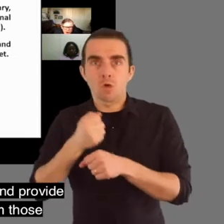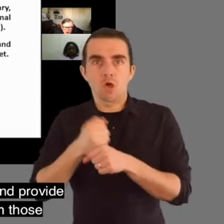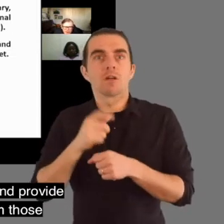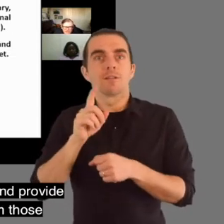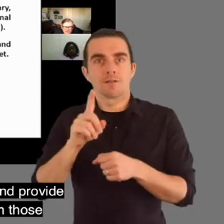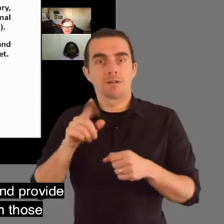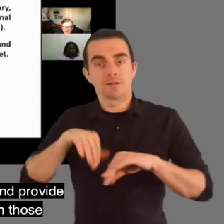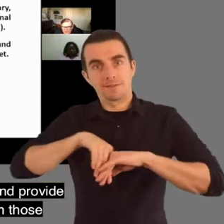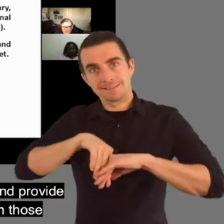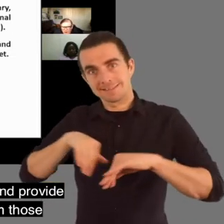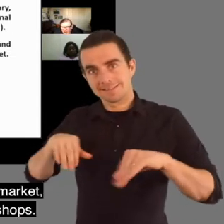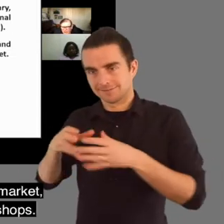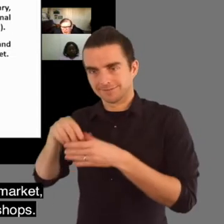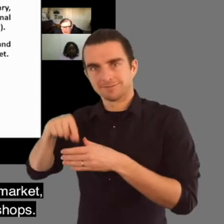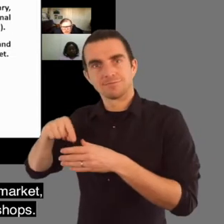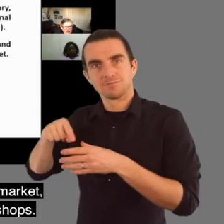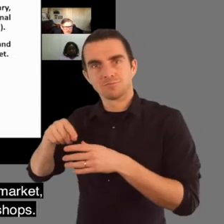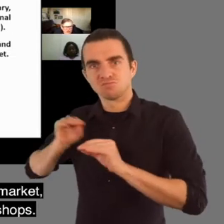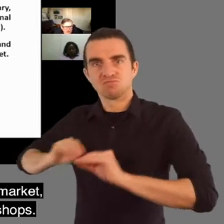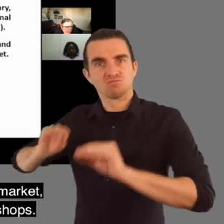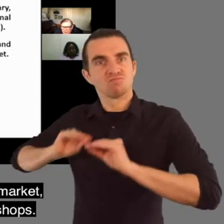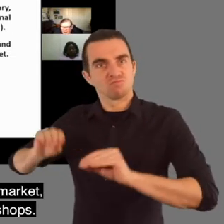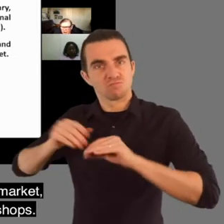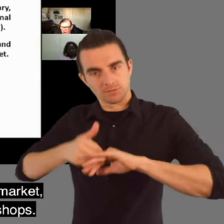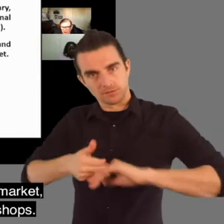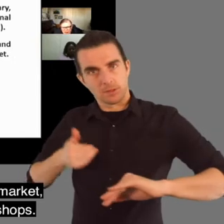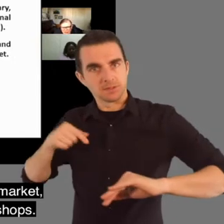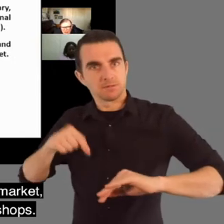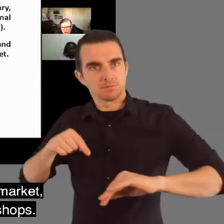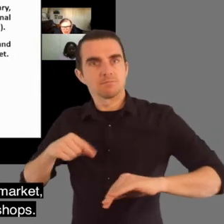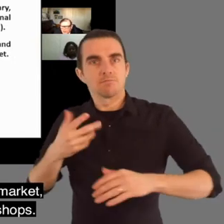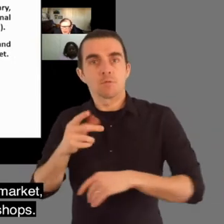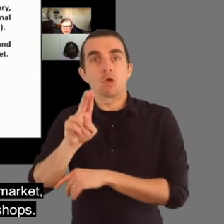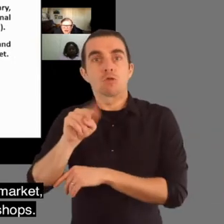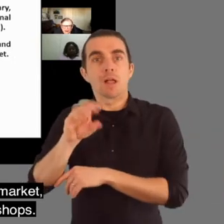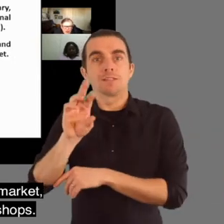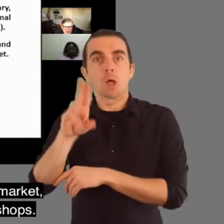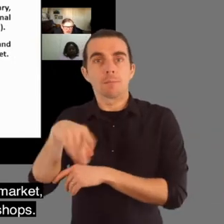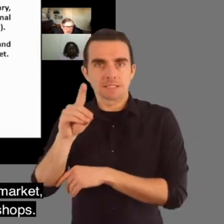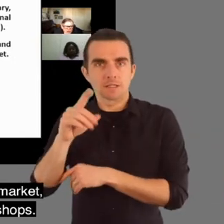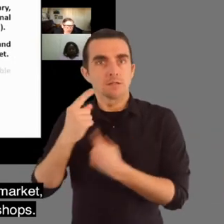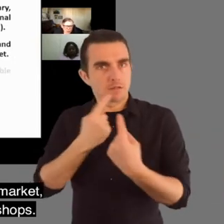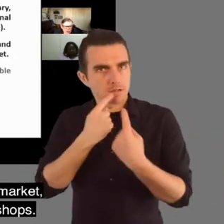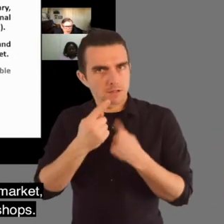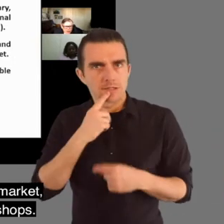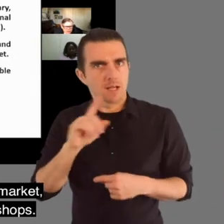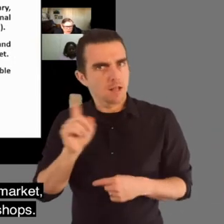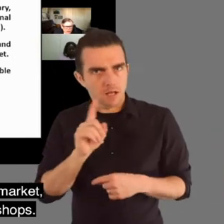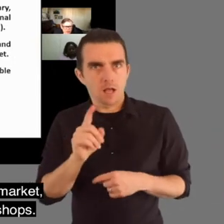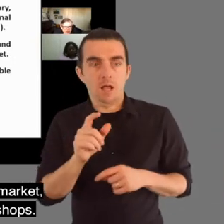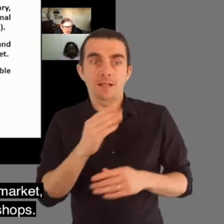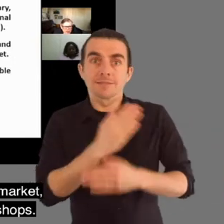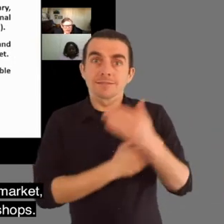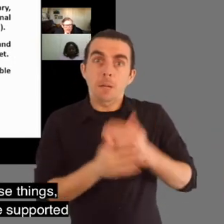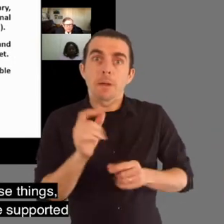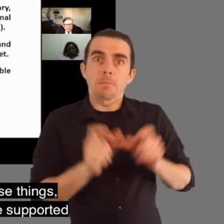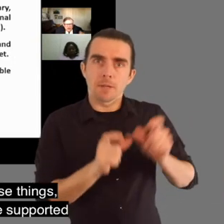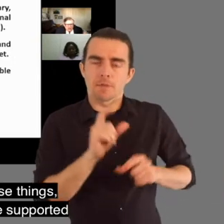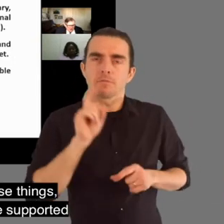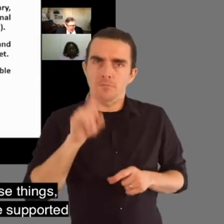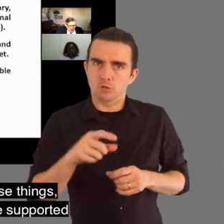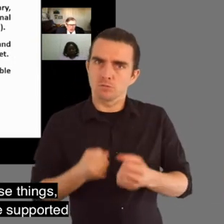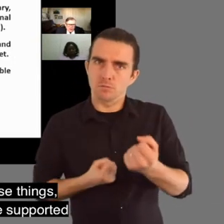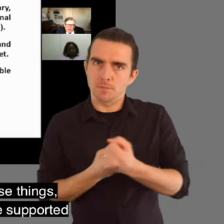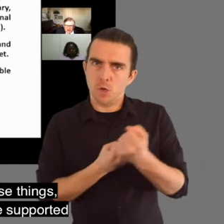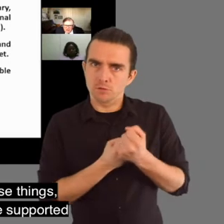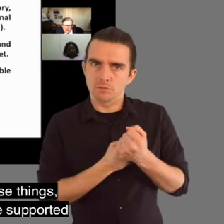which are not different from those available in the labour market, but they're segregated workshops.